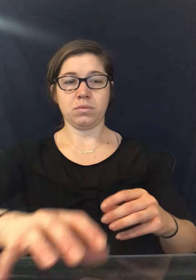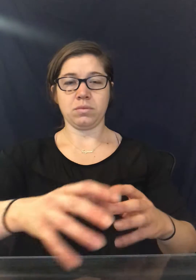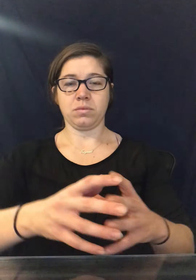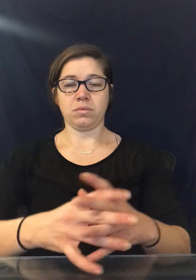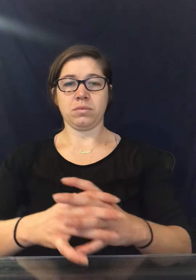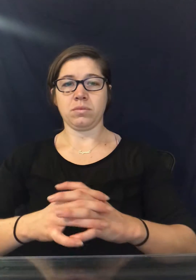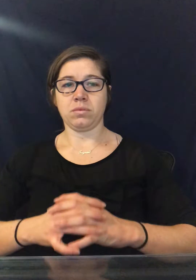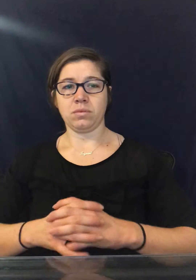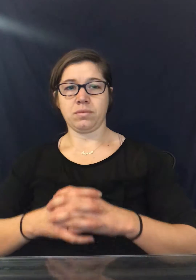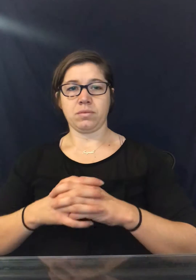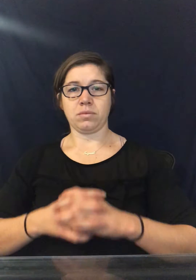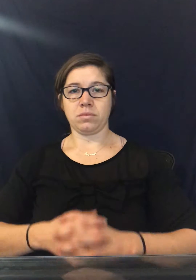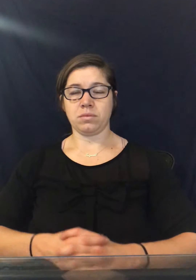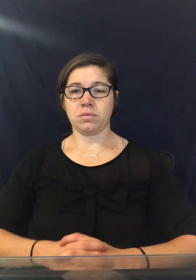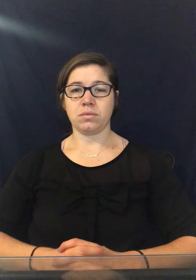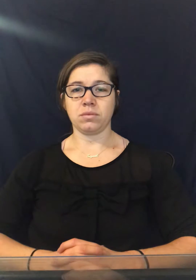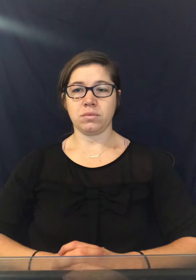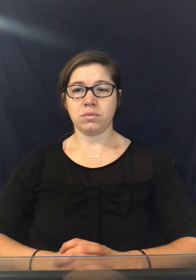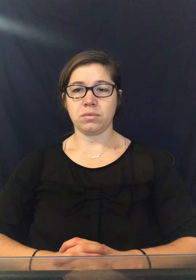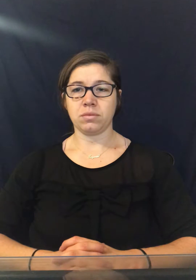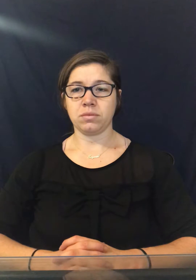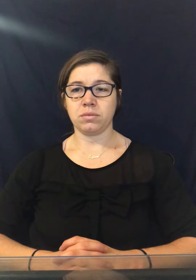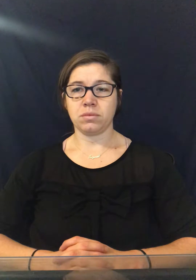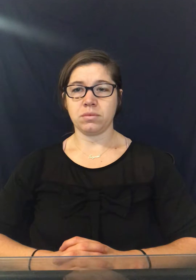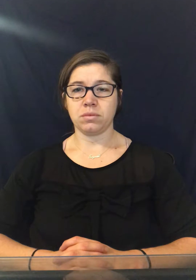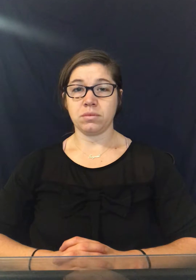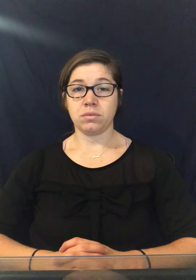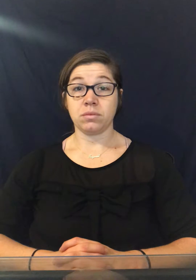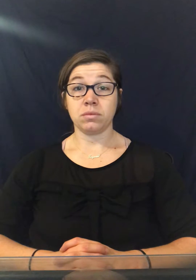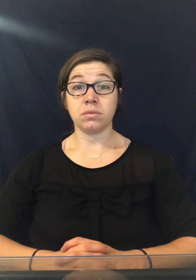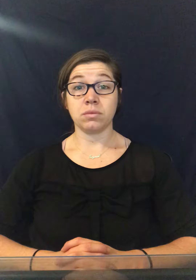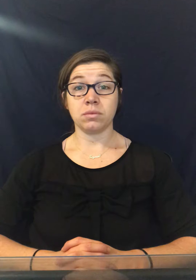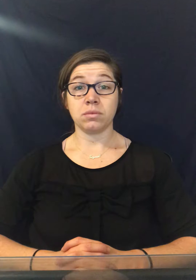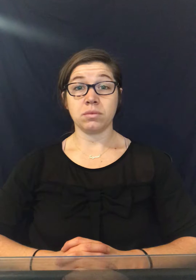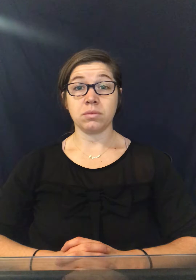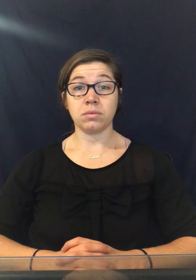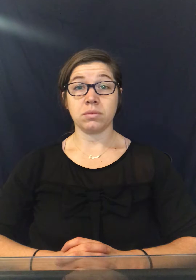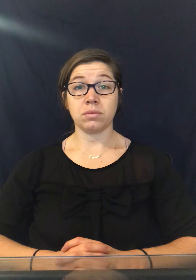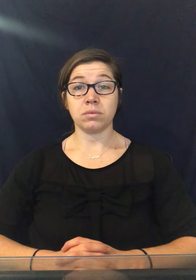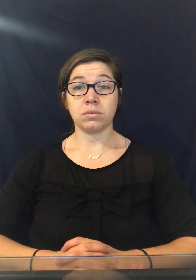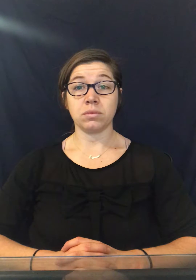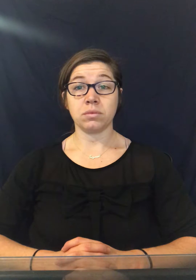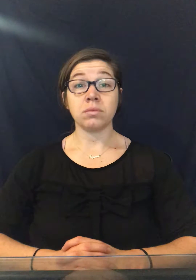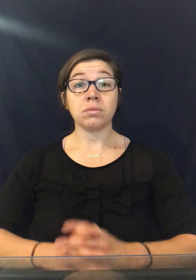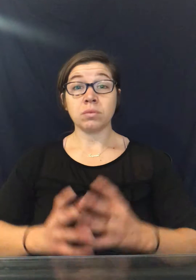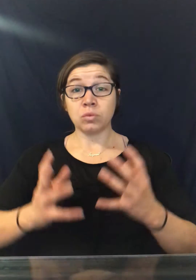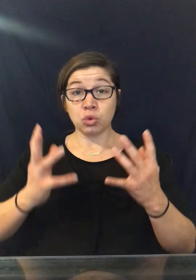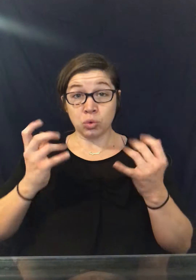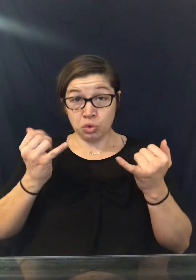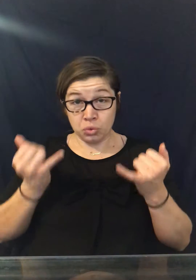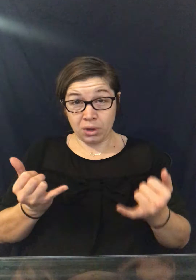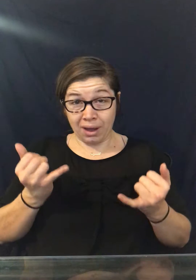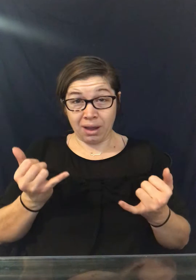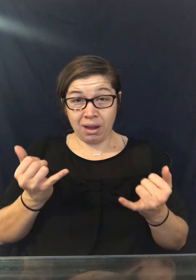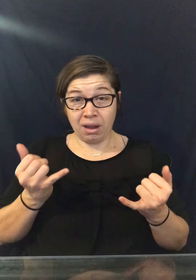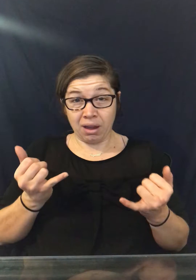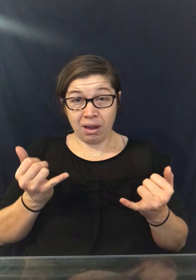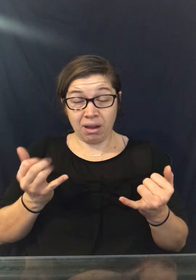Mr. Raymond Civic ZOC, where today we're going to be looking at Congress Part 2, How